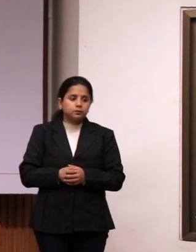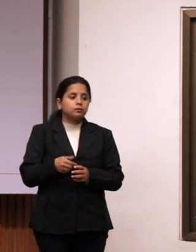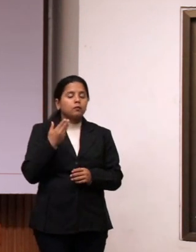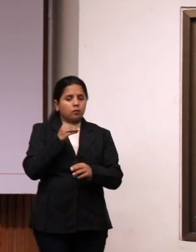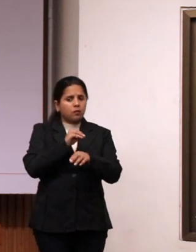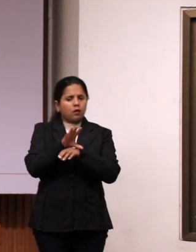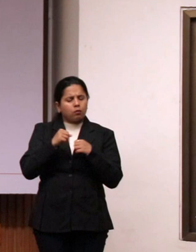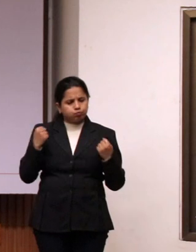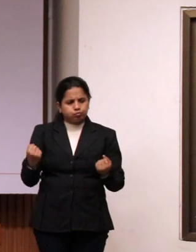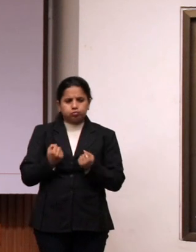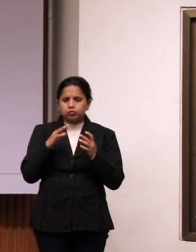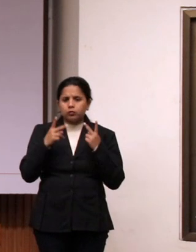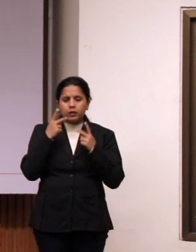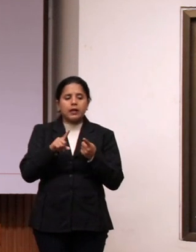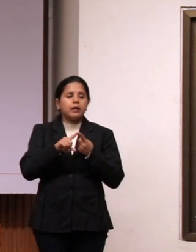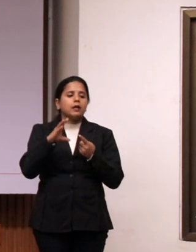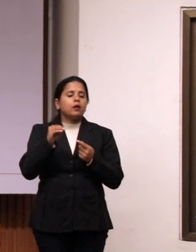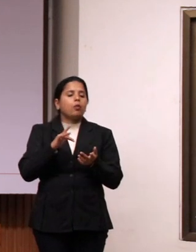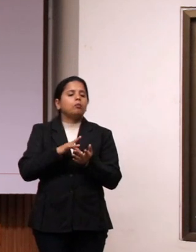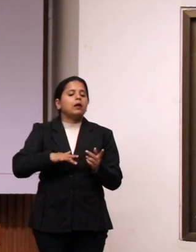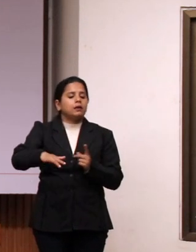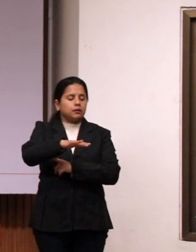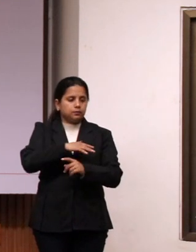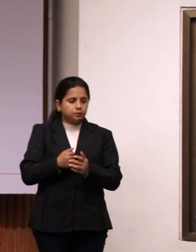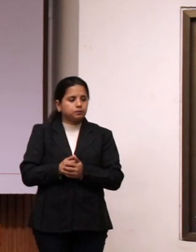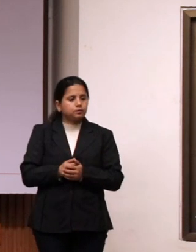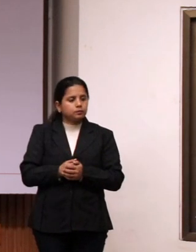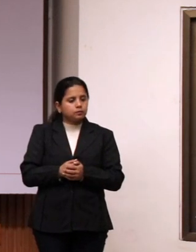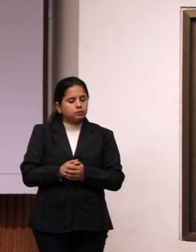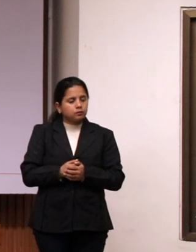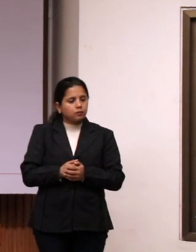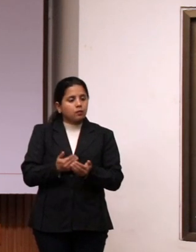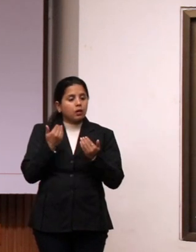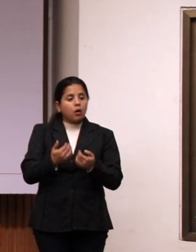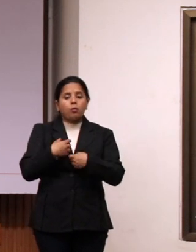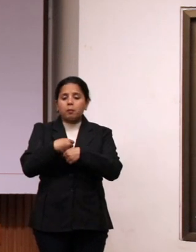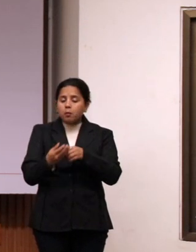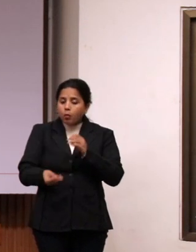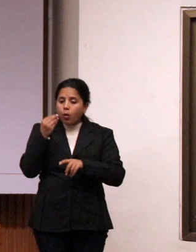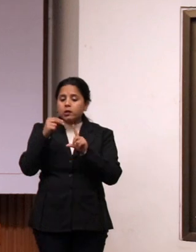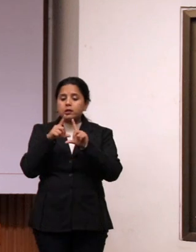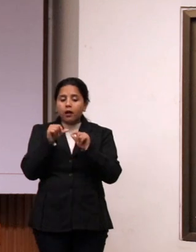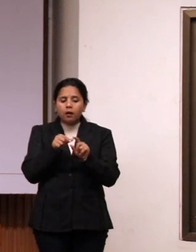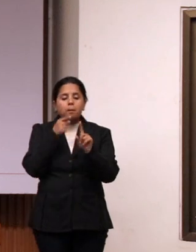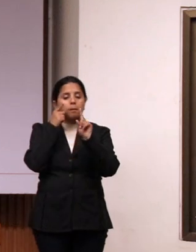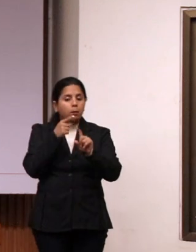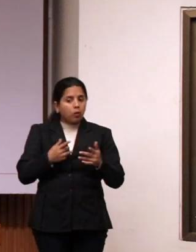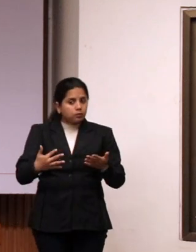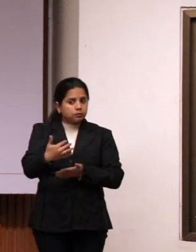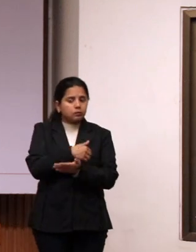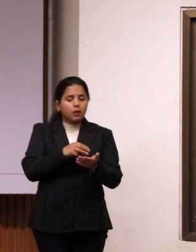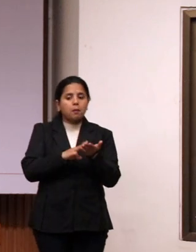concerted effort now to look at ecoregions. Yes. And now create more data points as to look